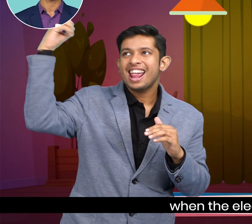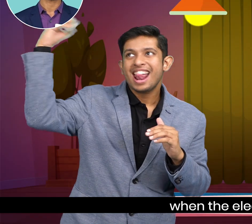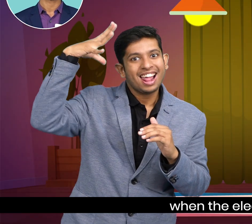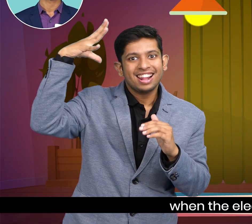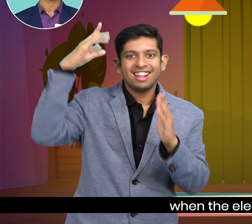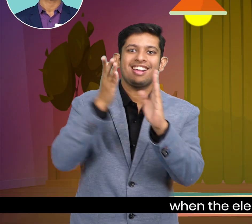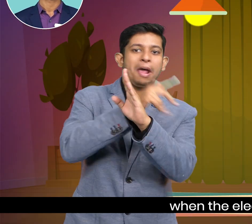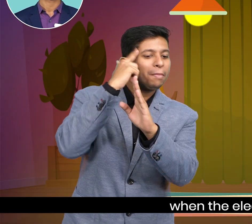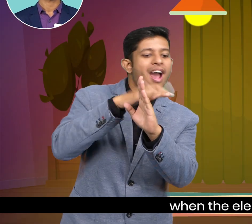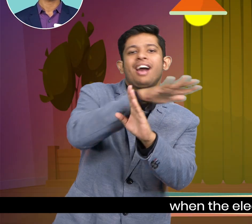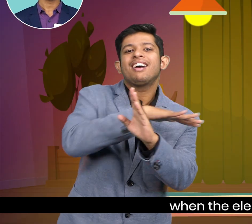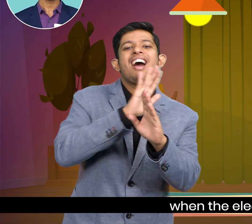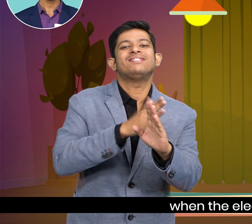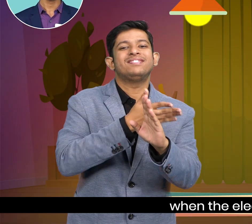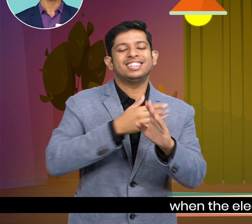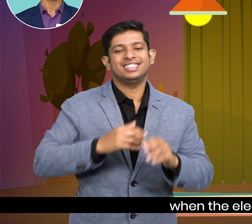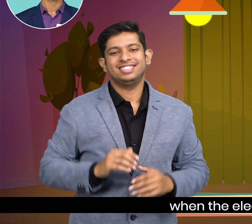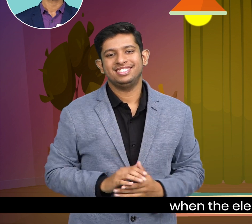on.